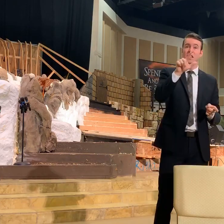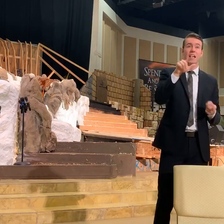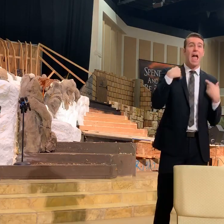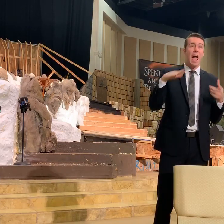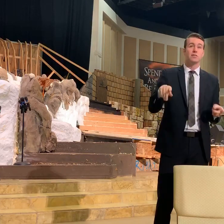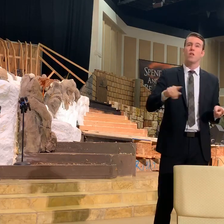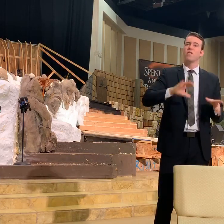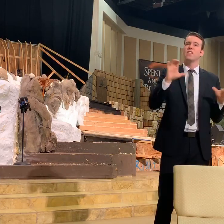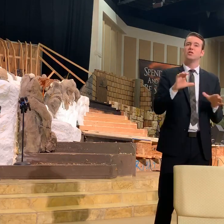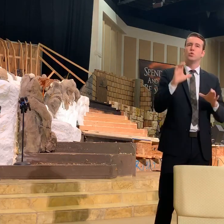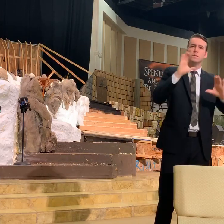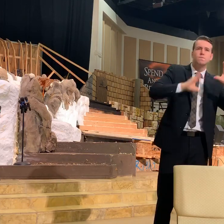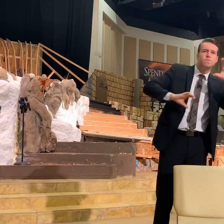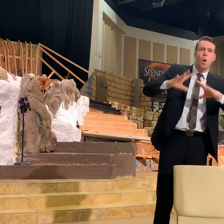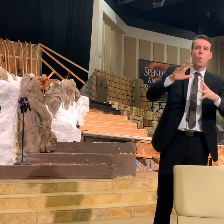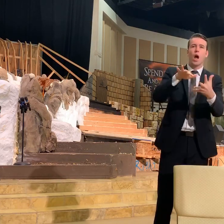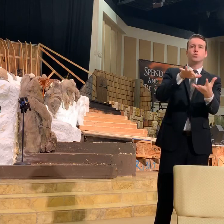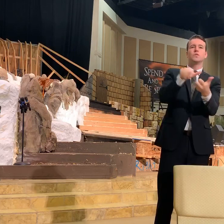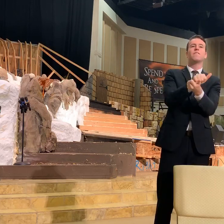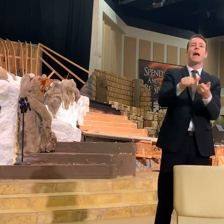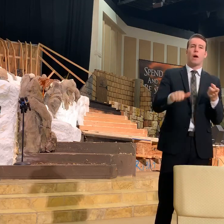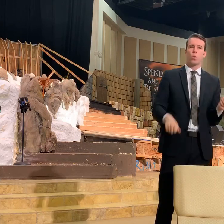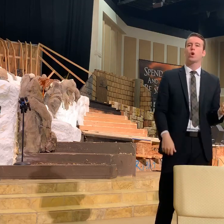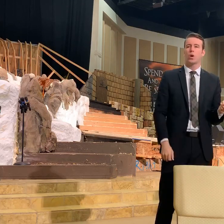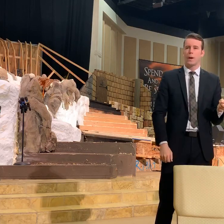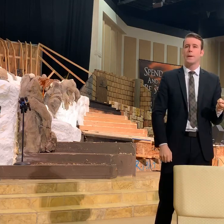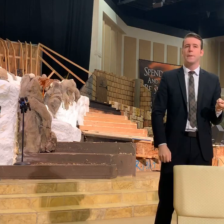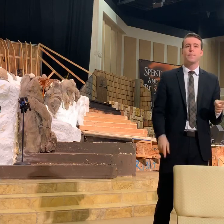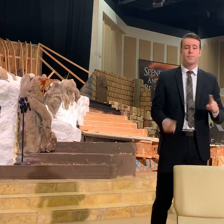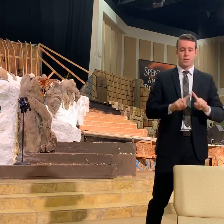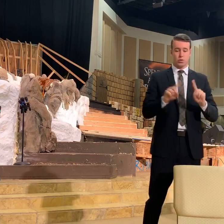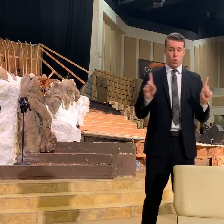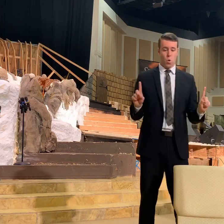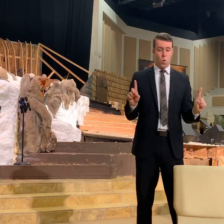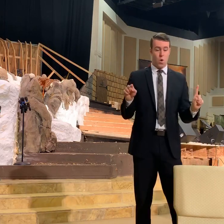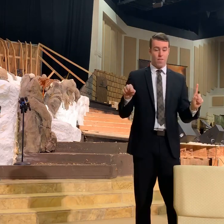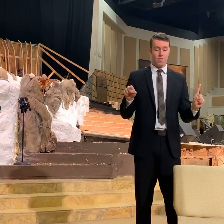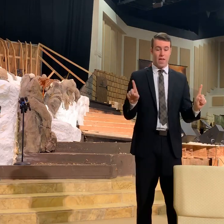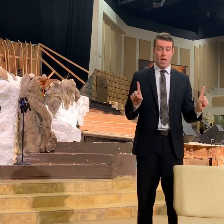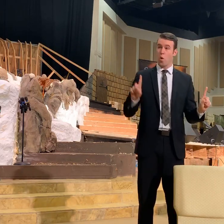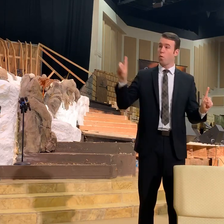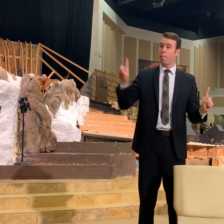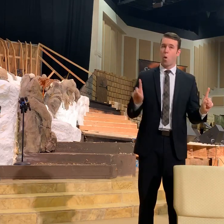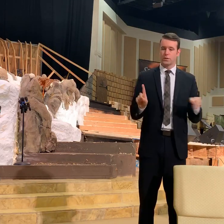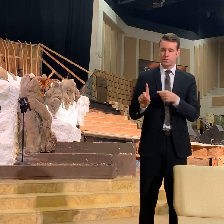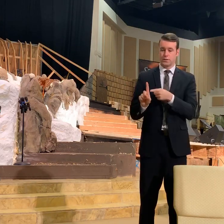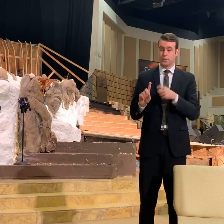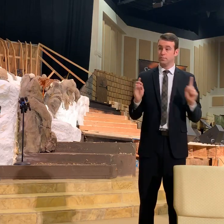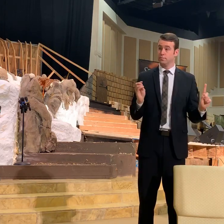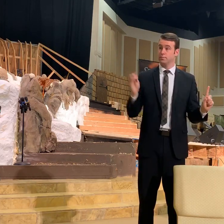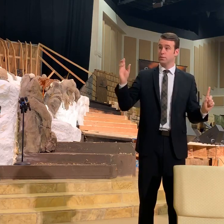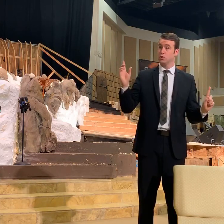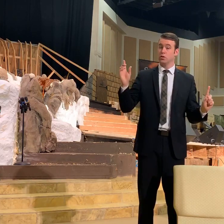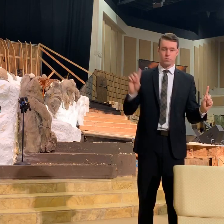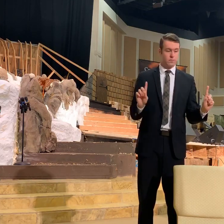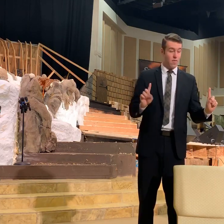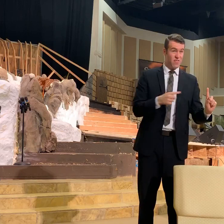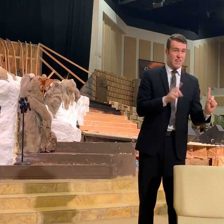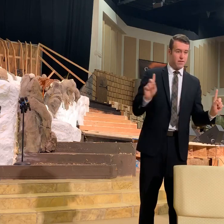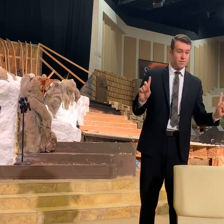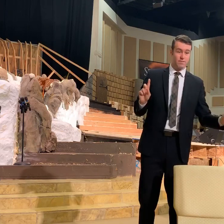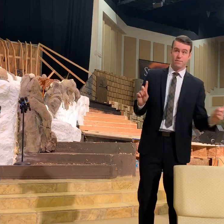fro, seeking whom they may devour. And they come back and report, and one of them said to Jesus, or to God,